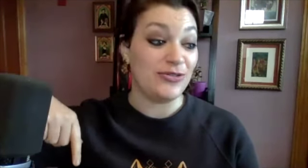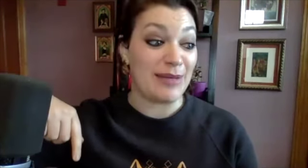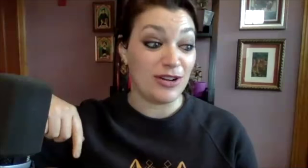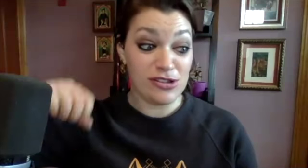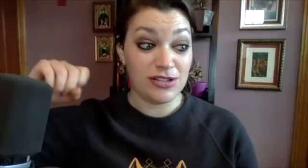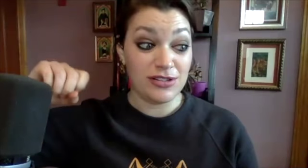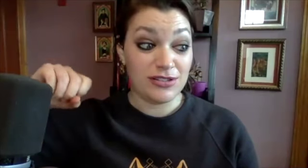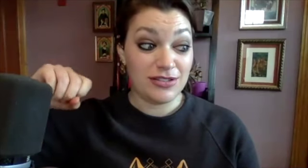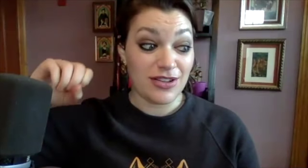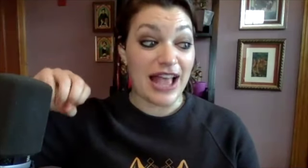rabbit hole.